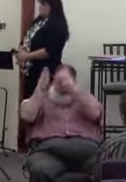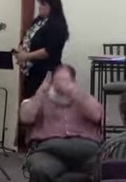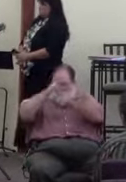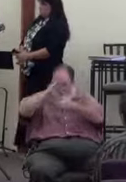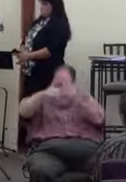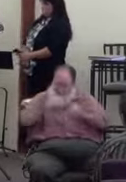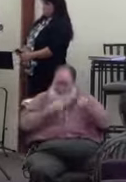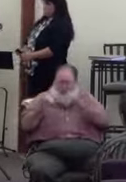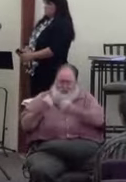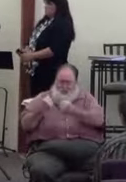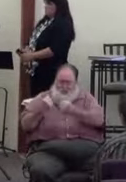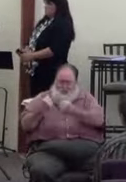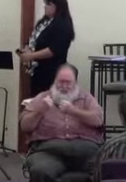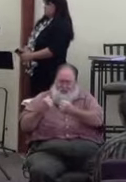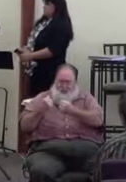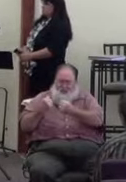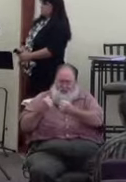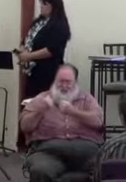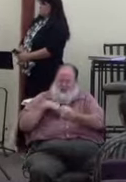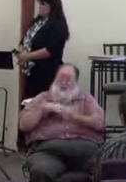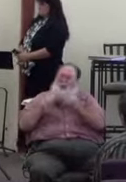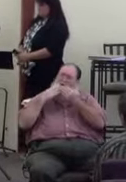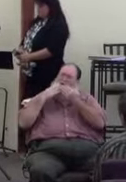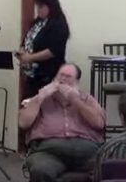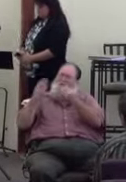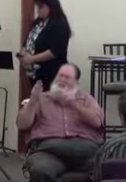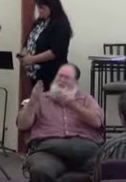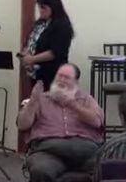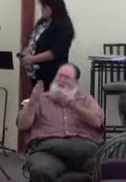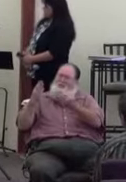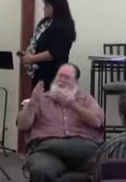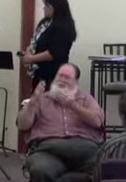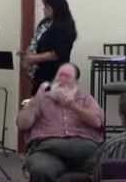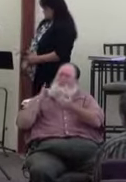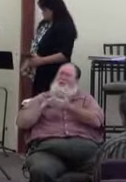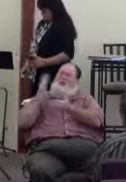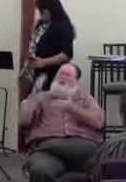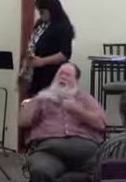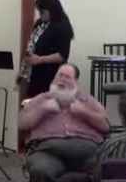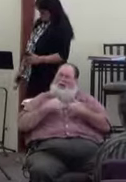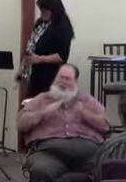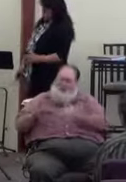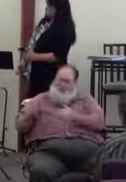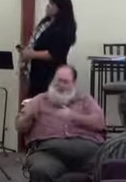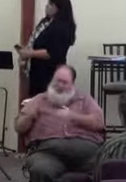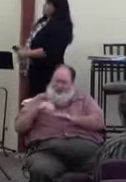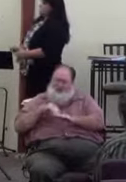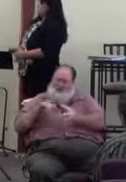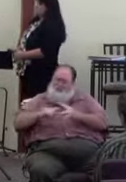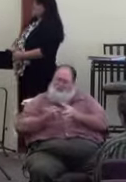Almighty. And we're thankful that you had the plan in the